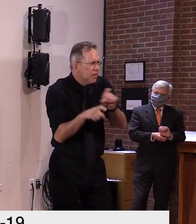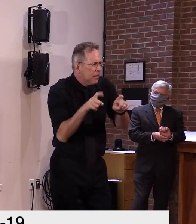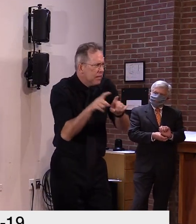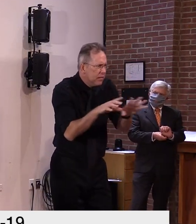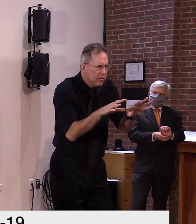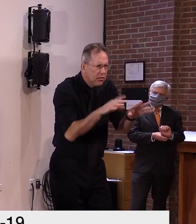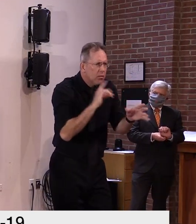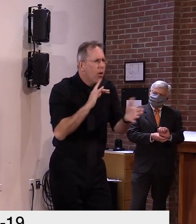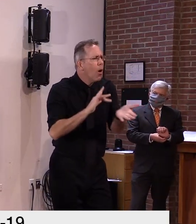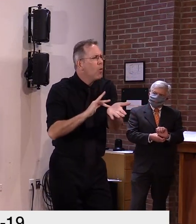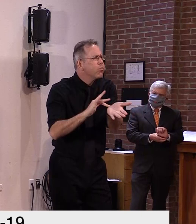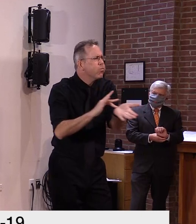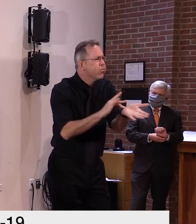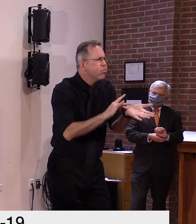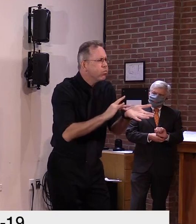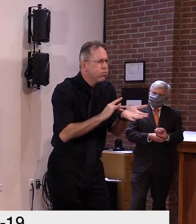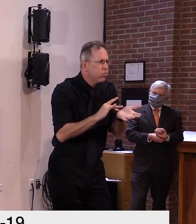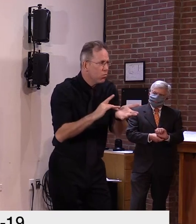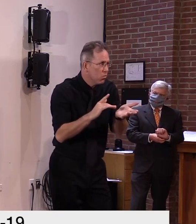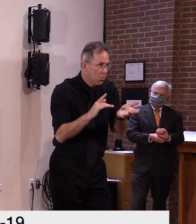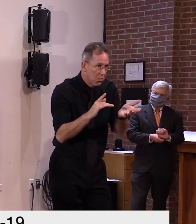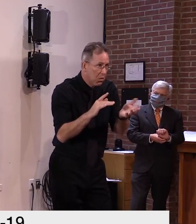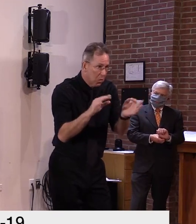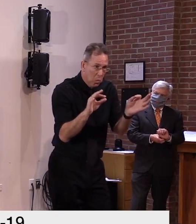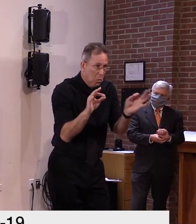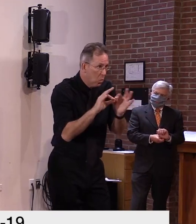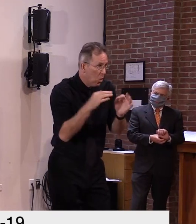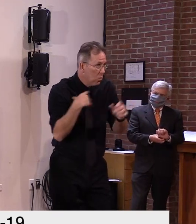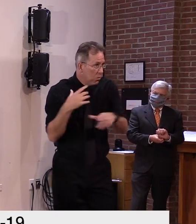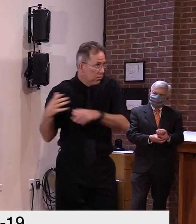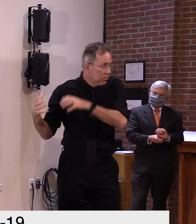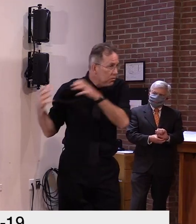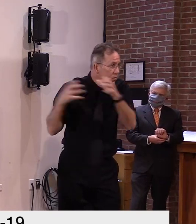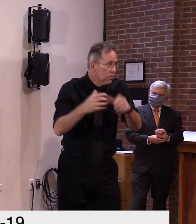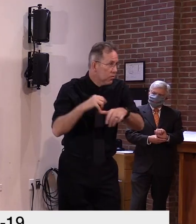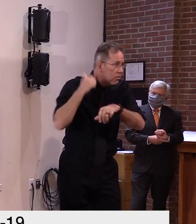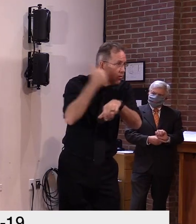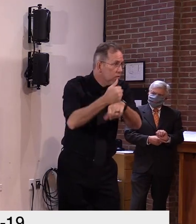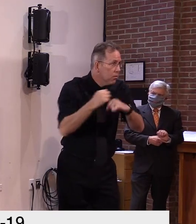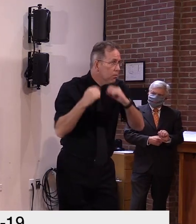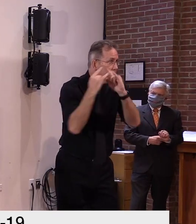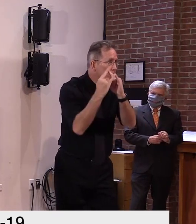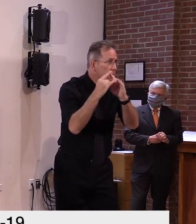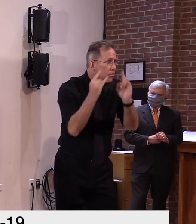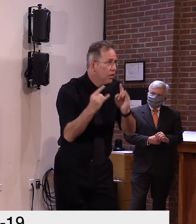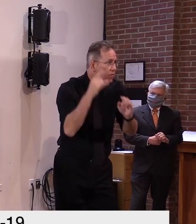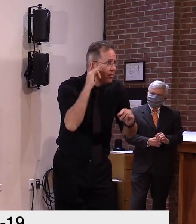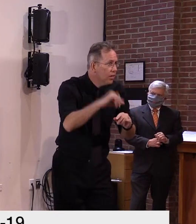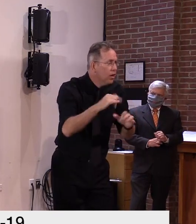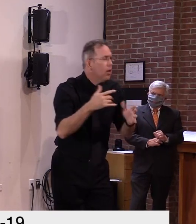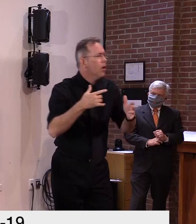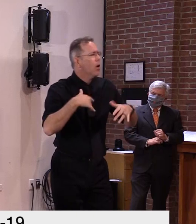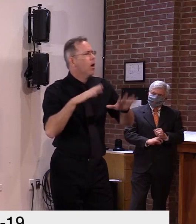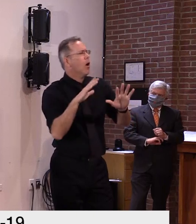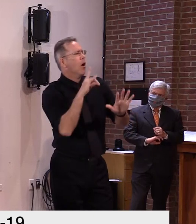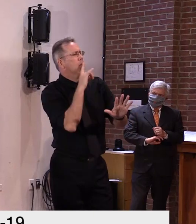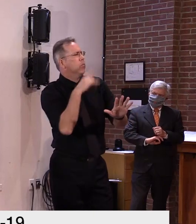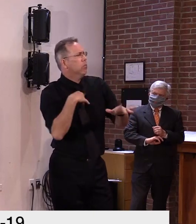particular instance. Doesn't mean we won't be recommending it. I just wanted people to know that as of this